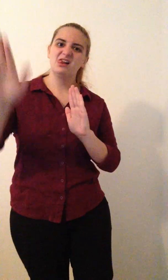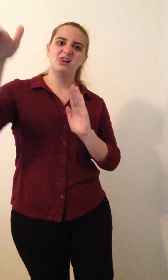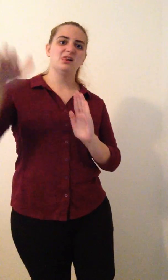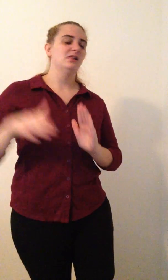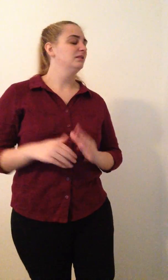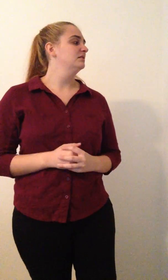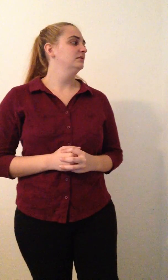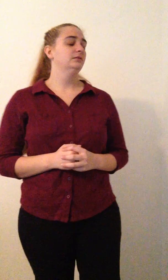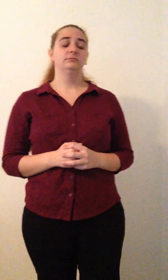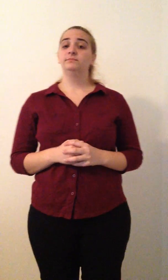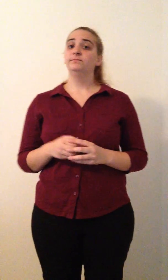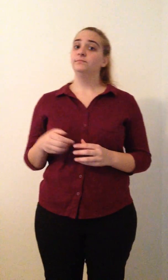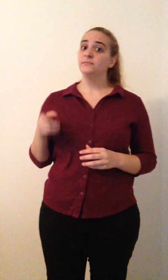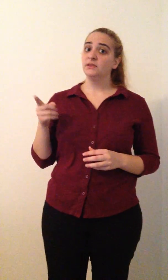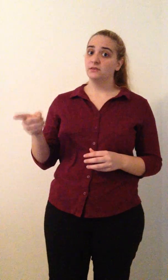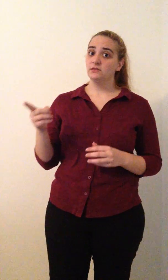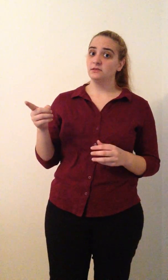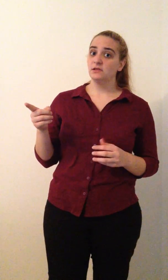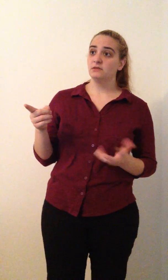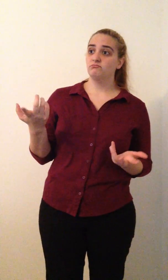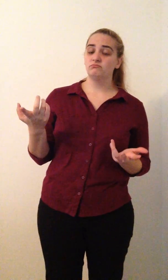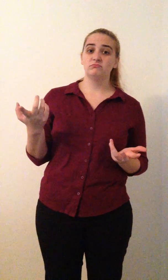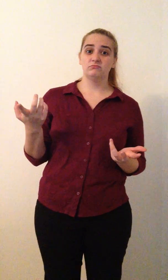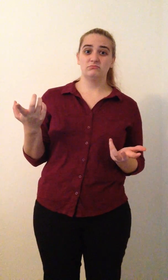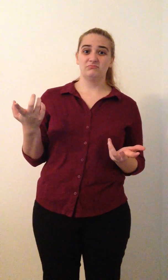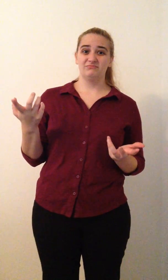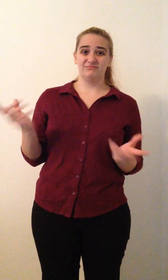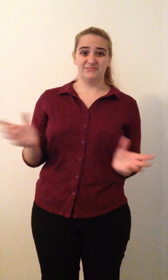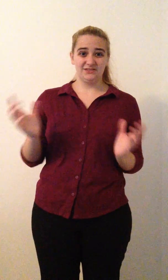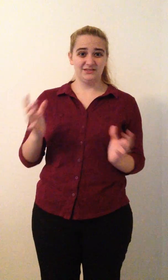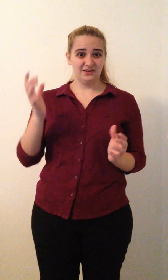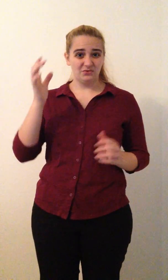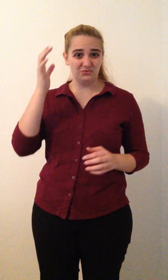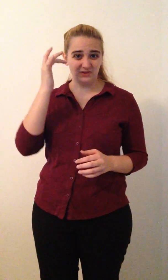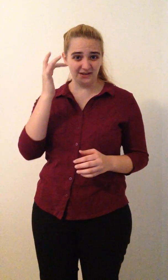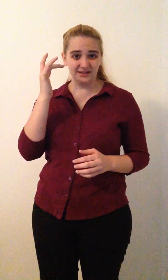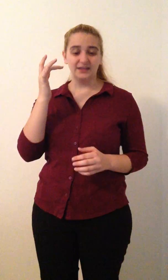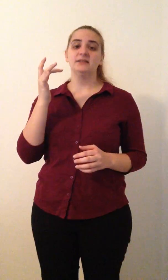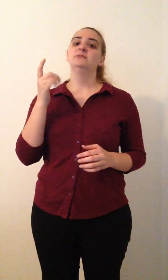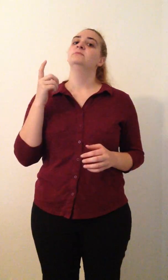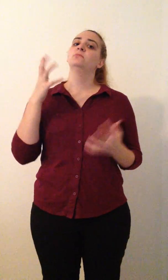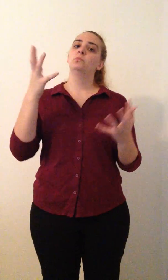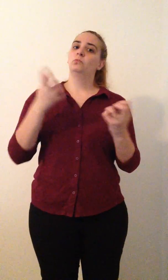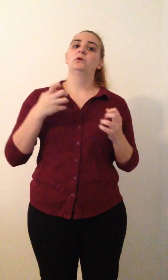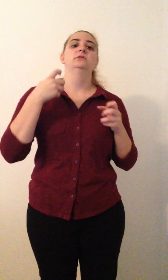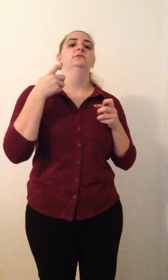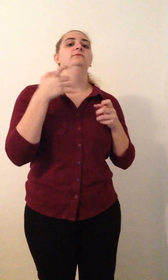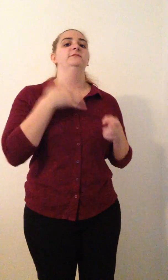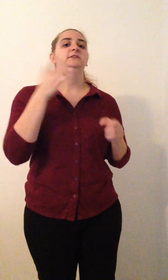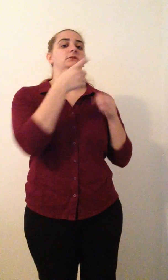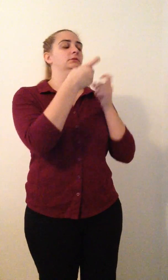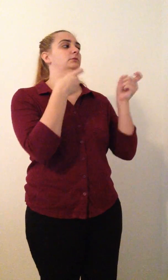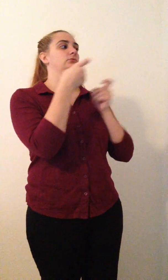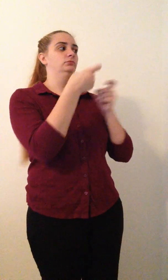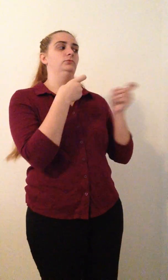they're trying to do to control you. Think about it. They're